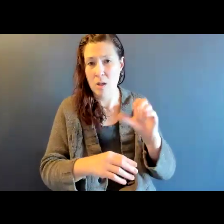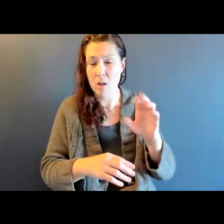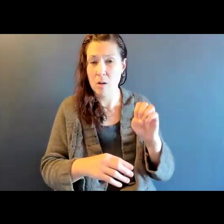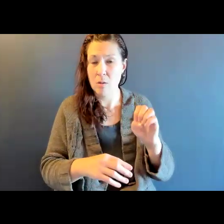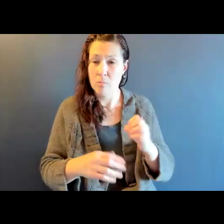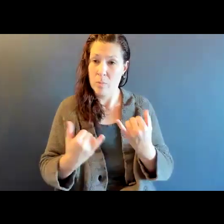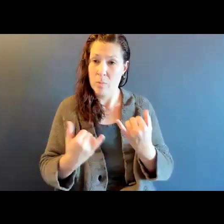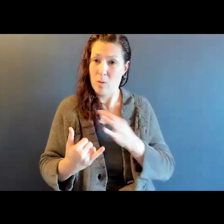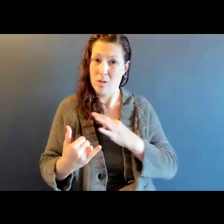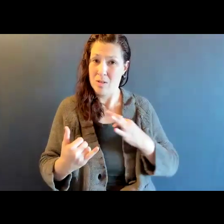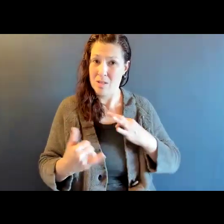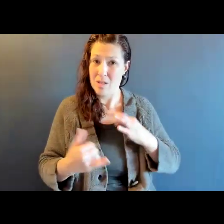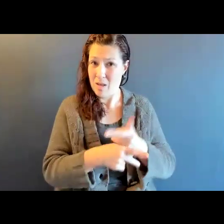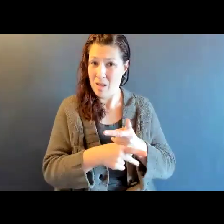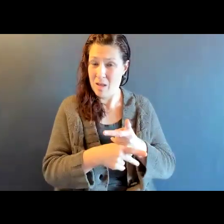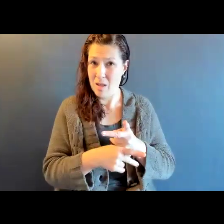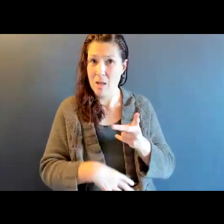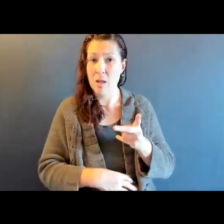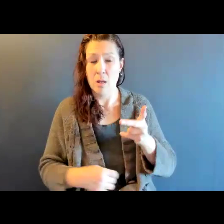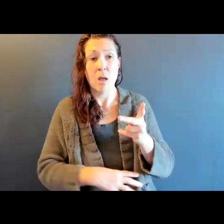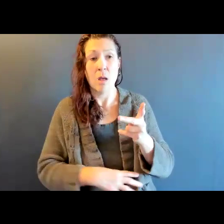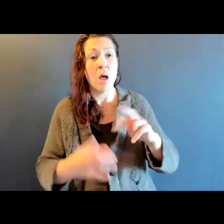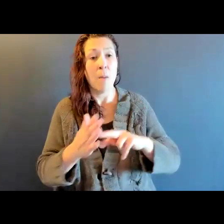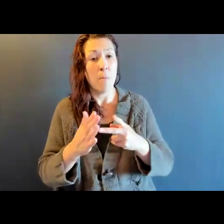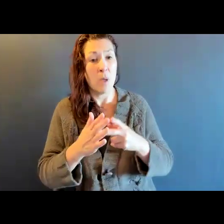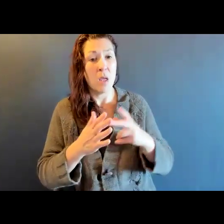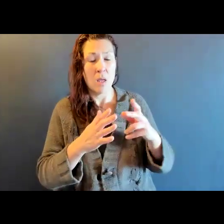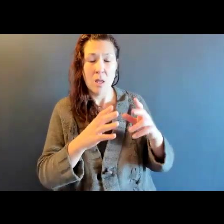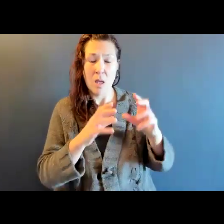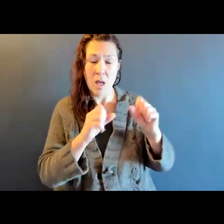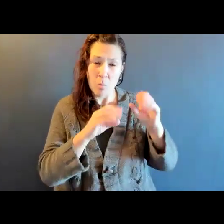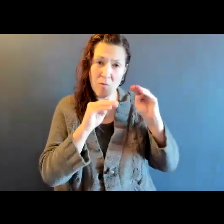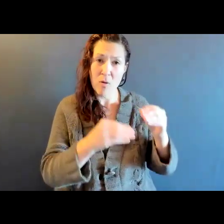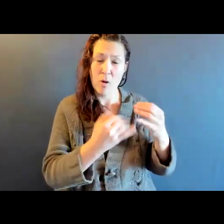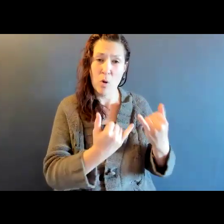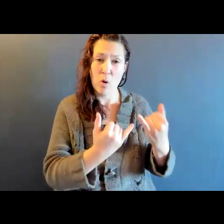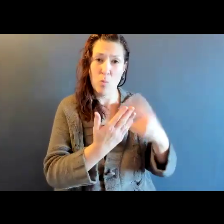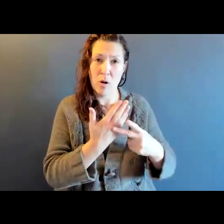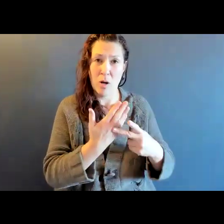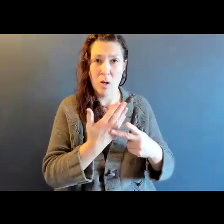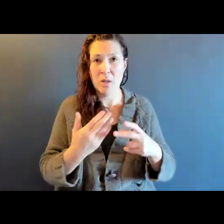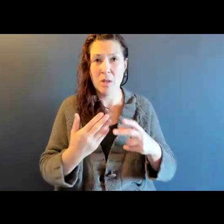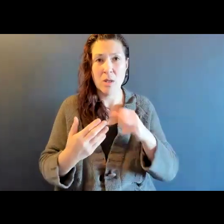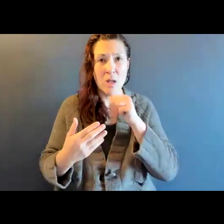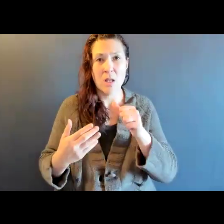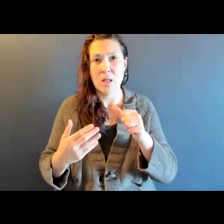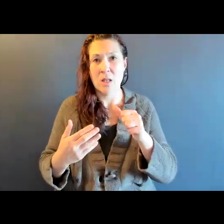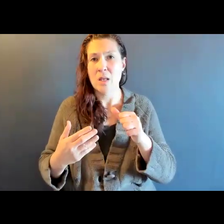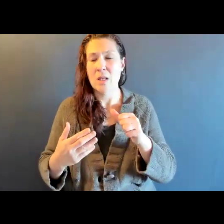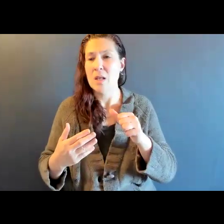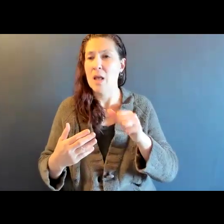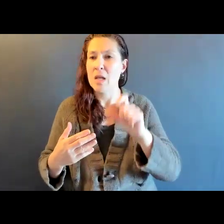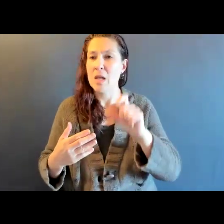that resources can be aimed at existing programming rather than the additional costs that go into hiring and